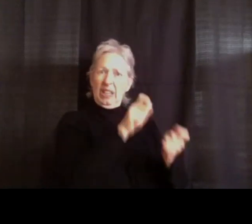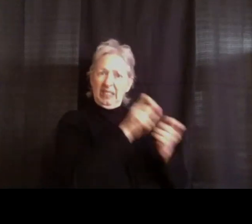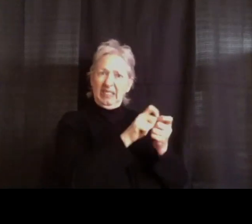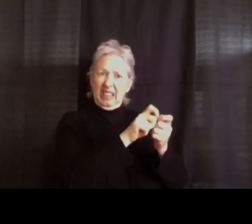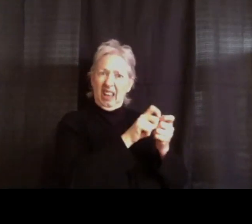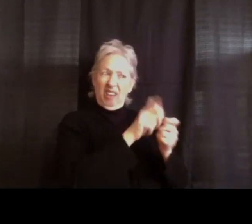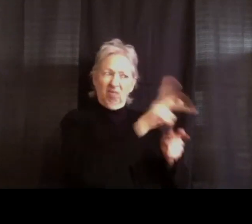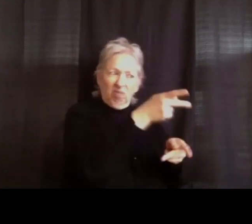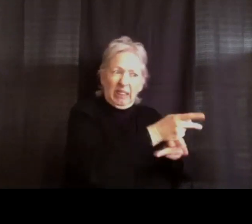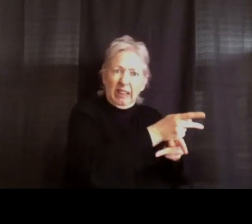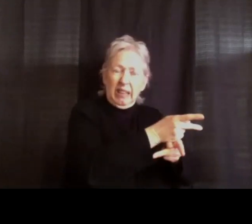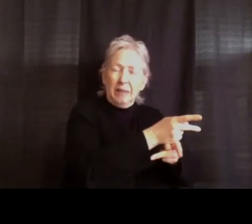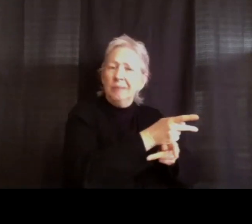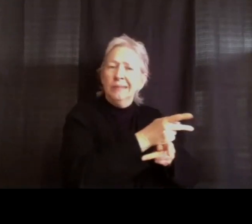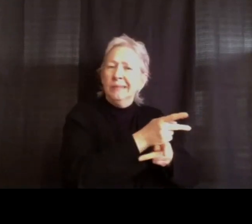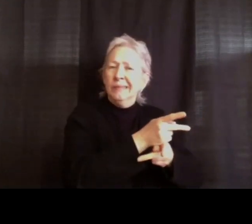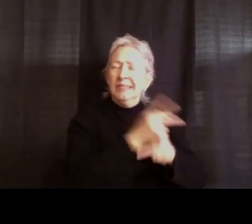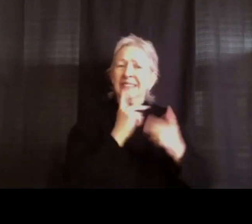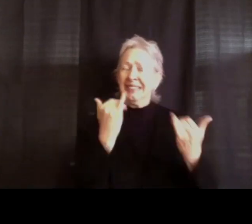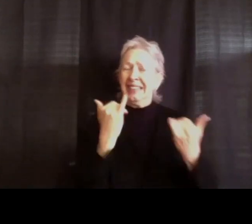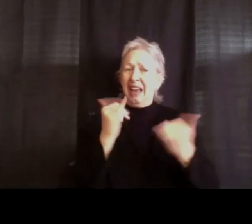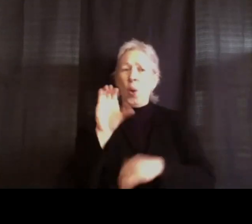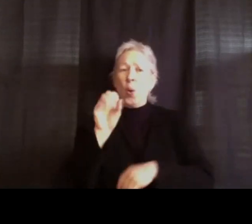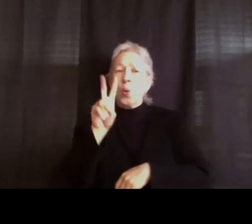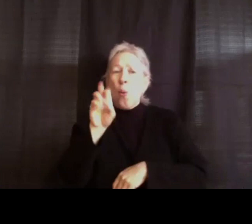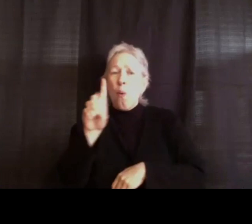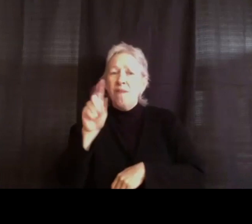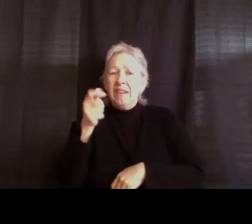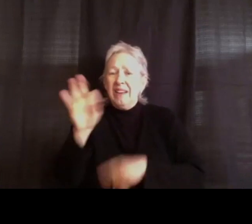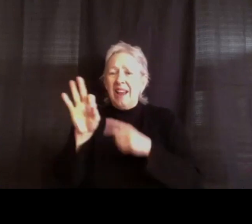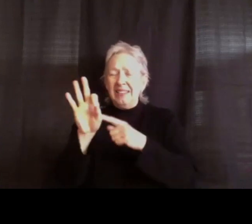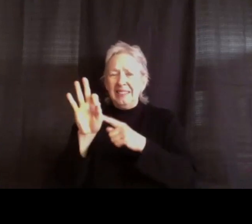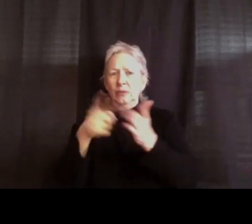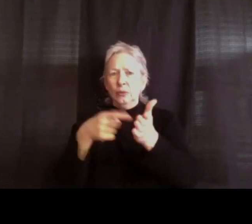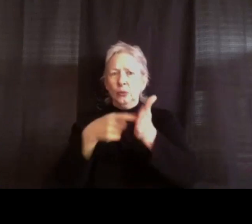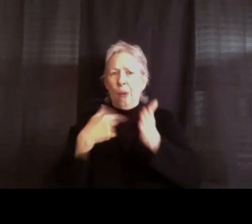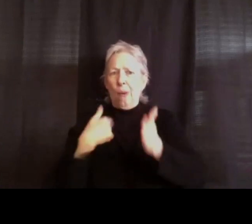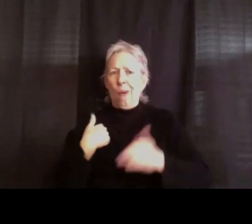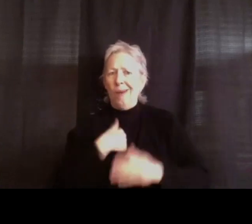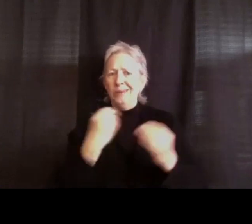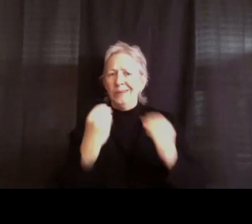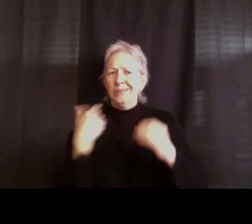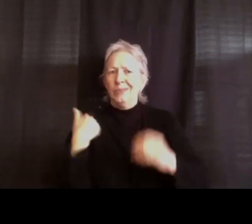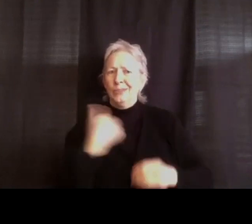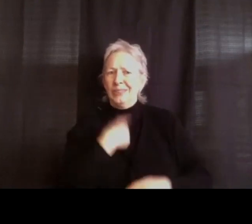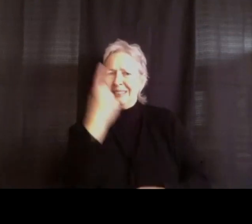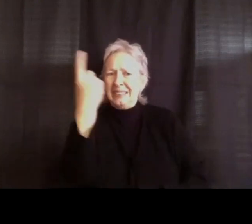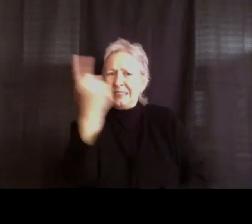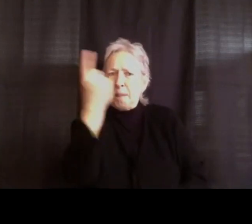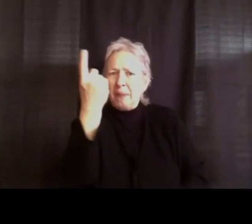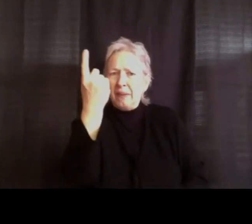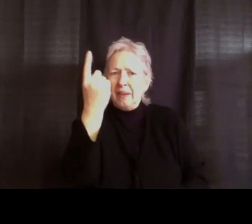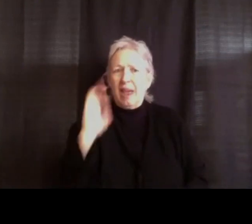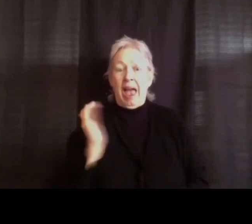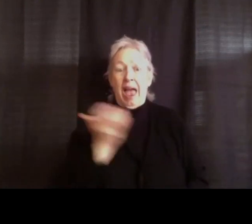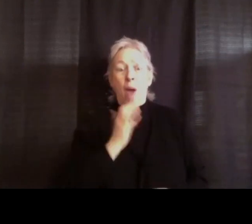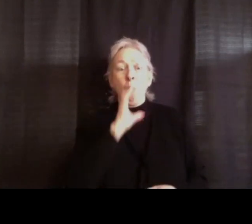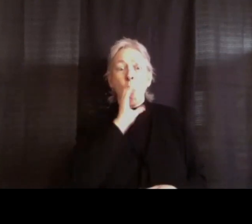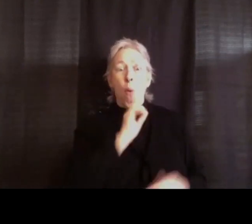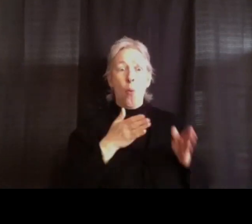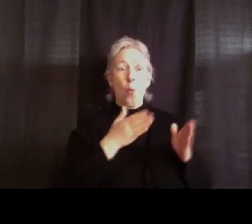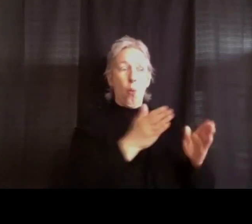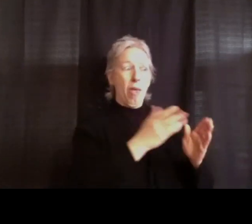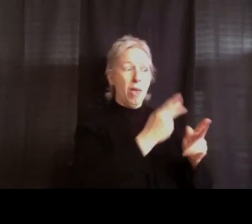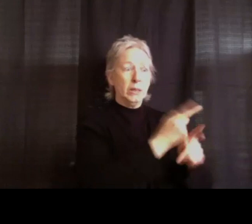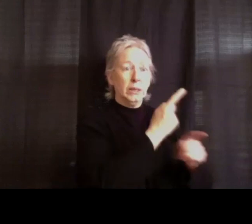COVID-19 has revealed some things about our society, particularly the systems that leave some more